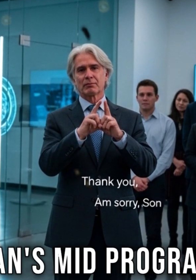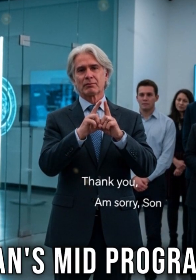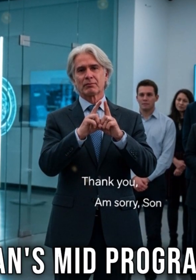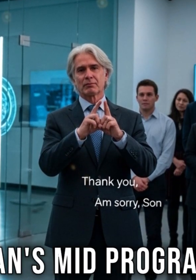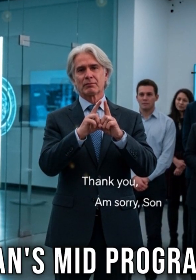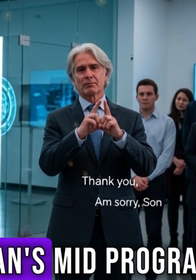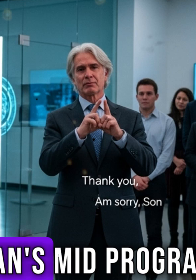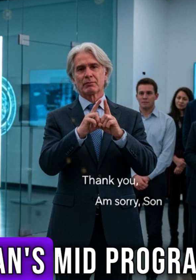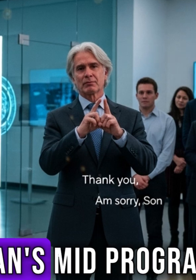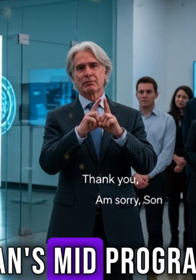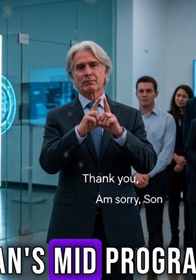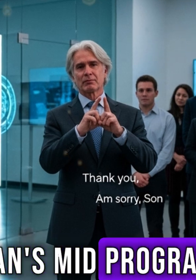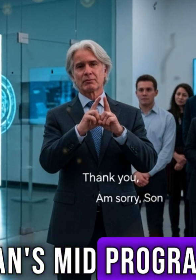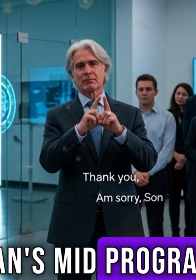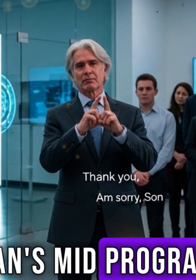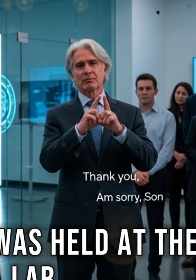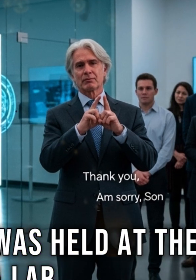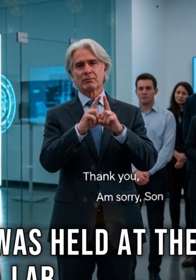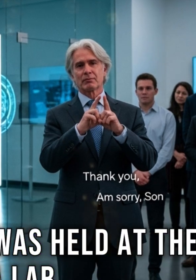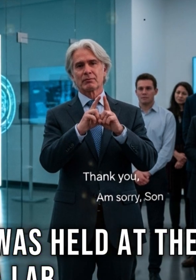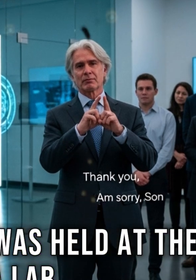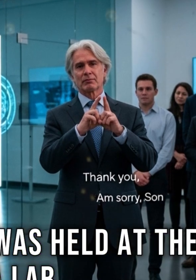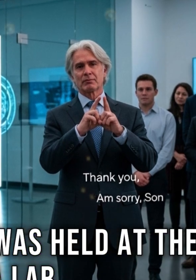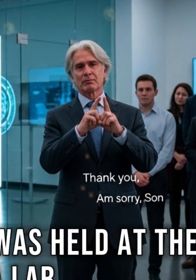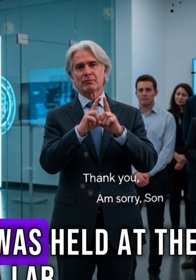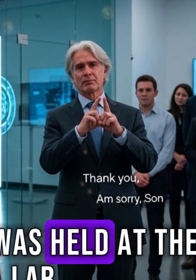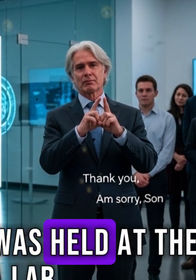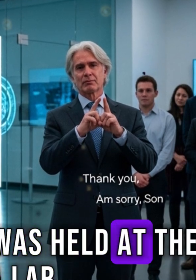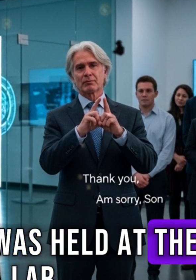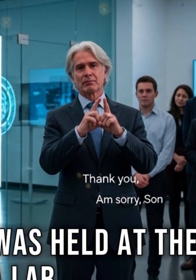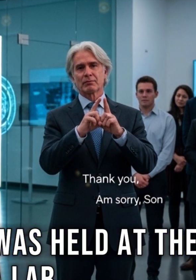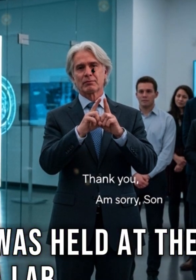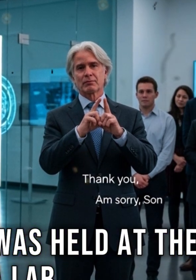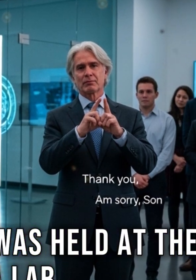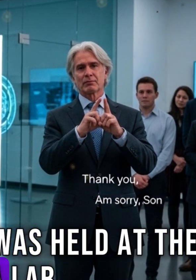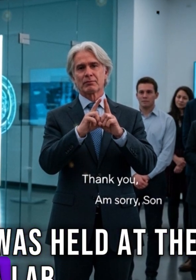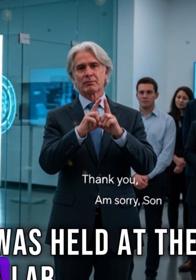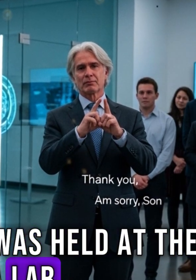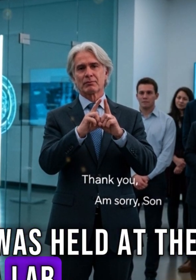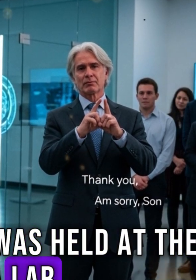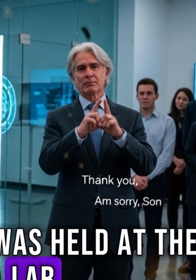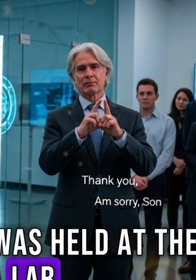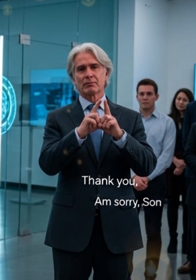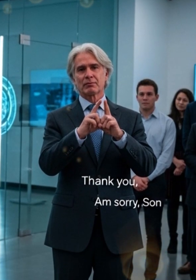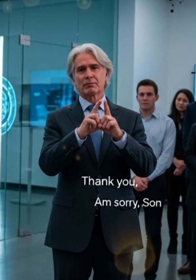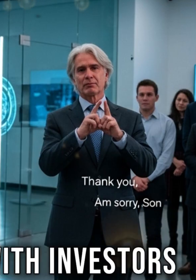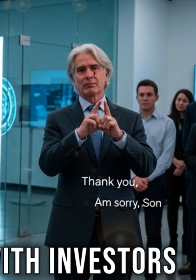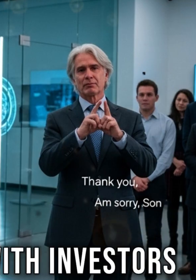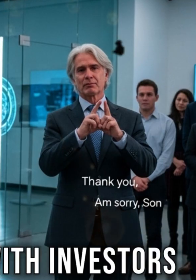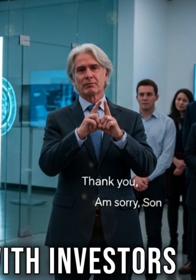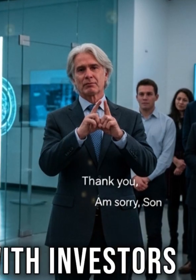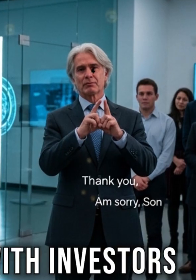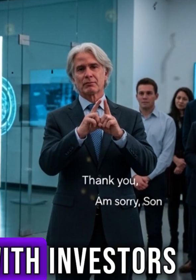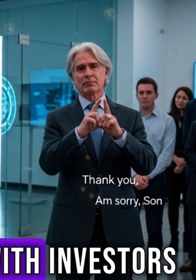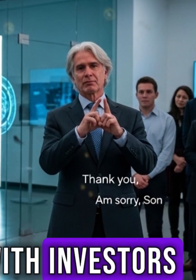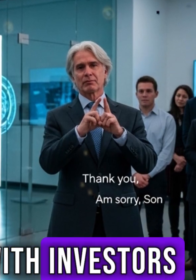later, Julian's mid-program research showcase was held at the MIT Media Lab. The room buzzed with